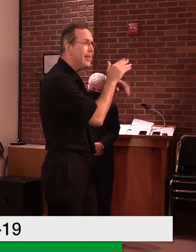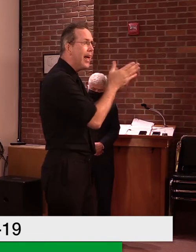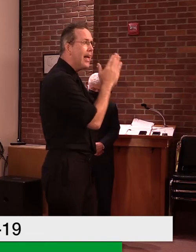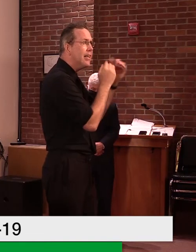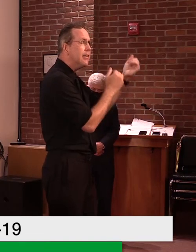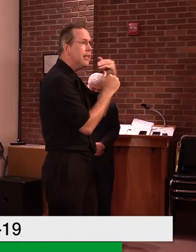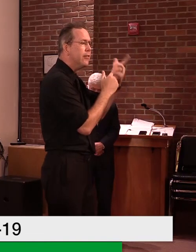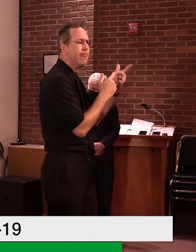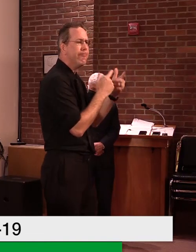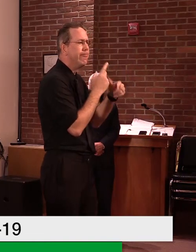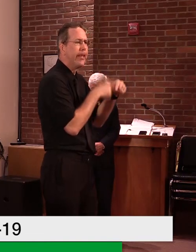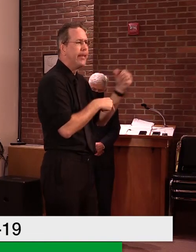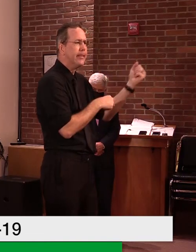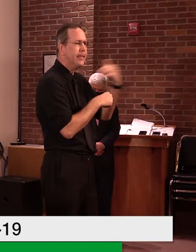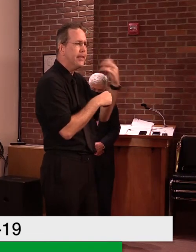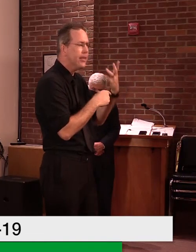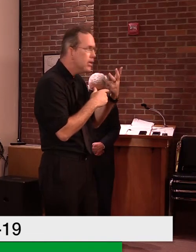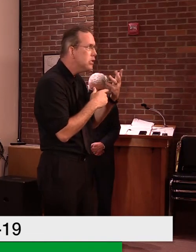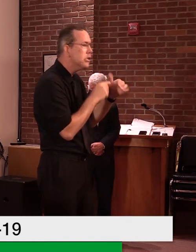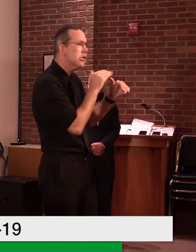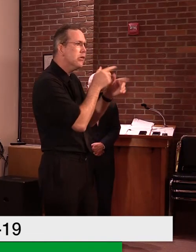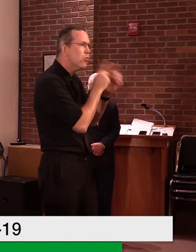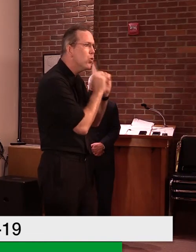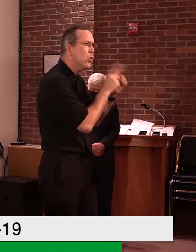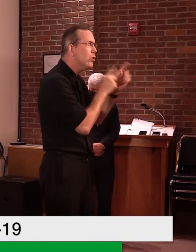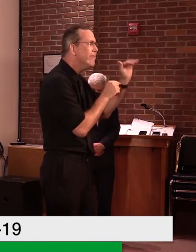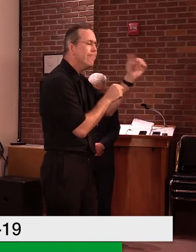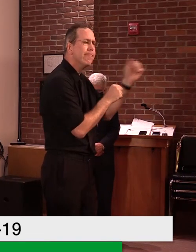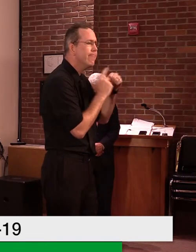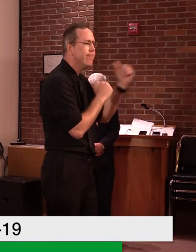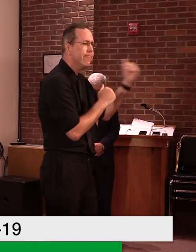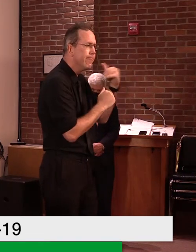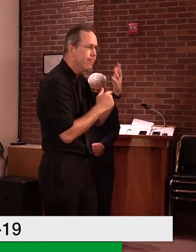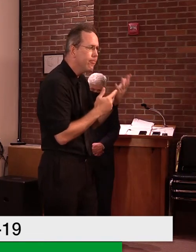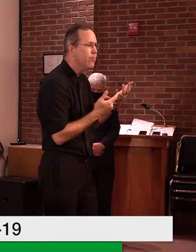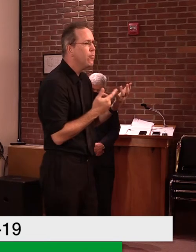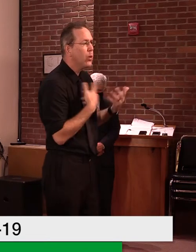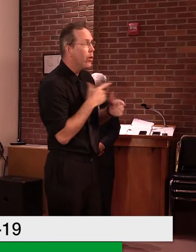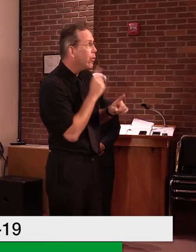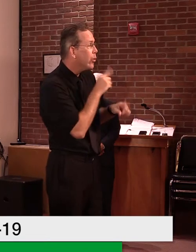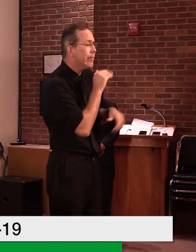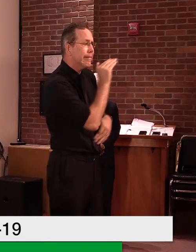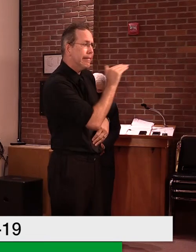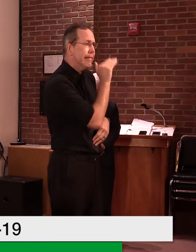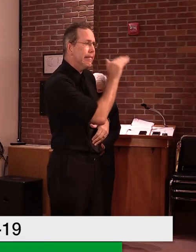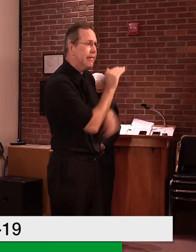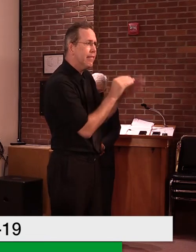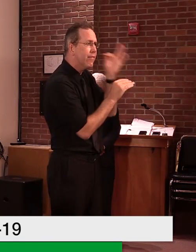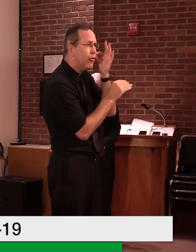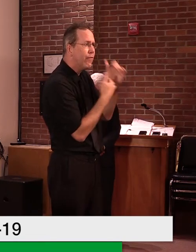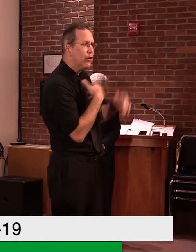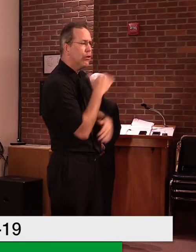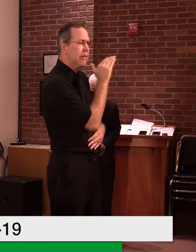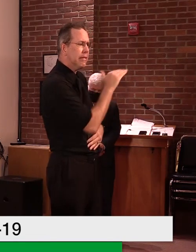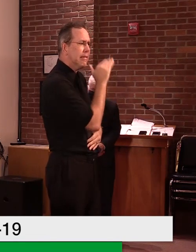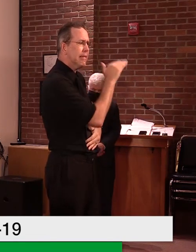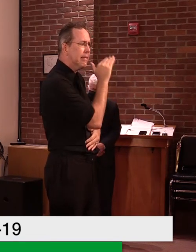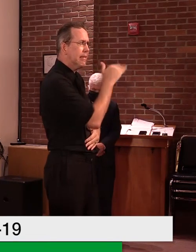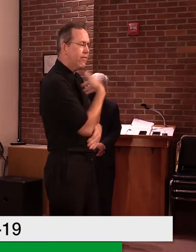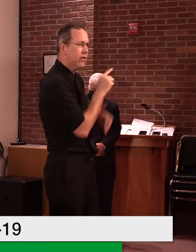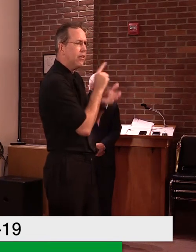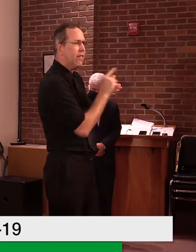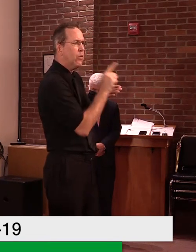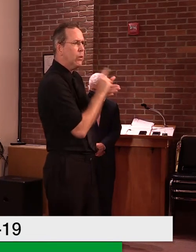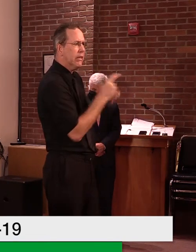rolling requests for personal protective equipment that are being filled on a weekly basis by the federal government.